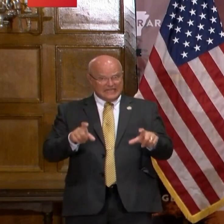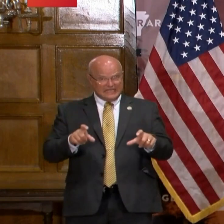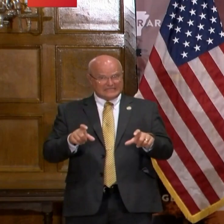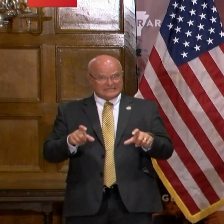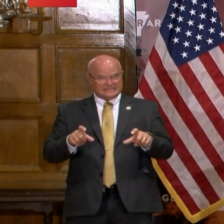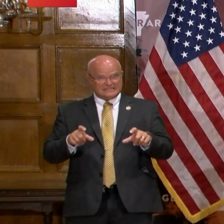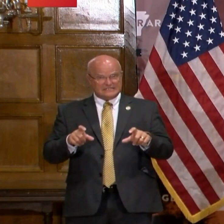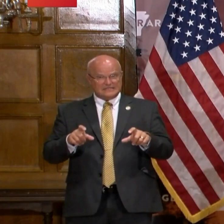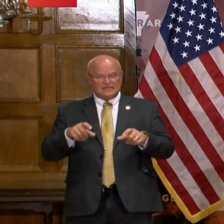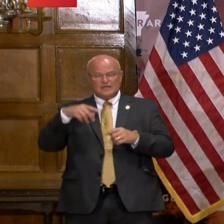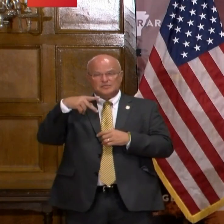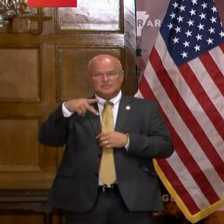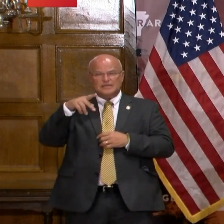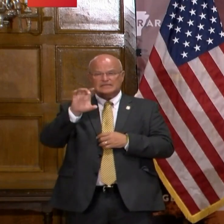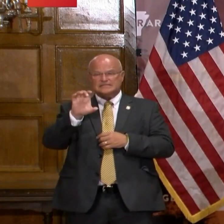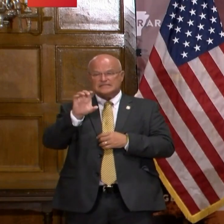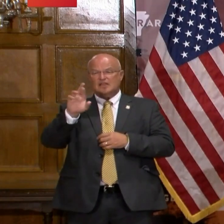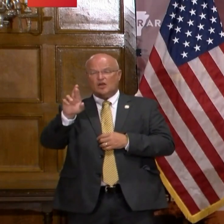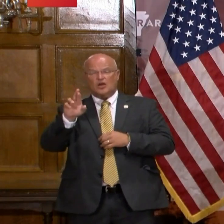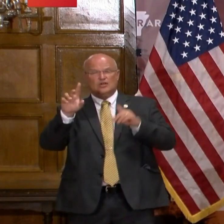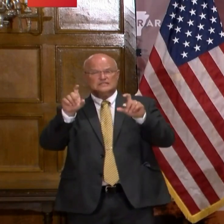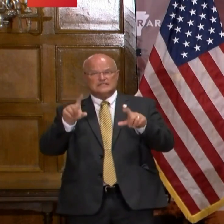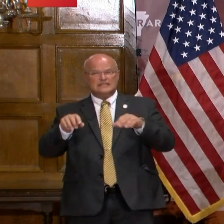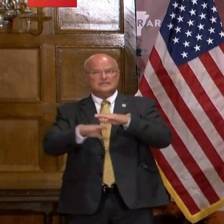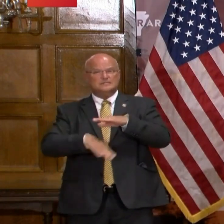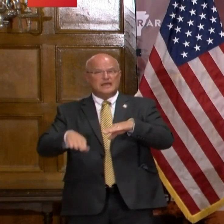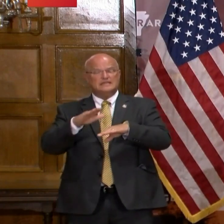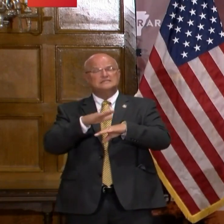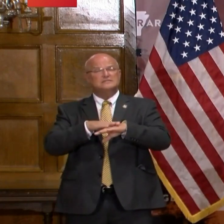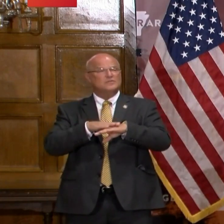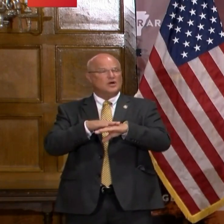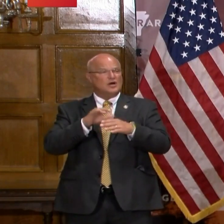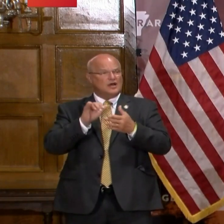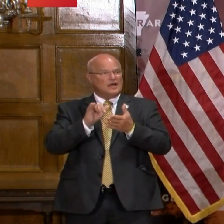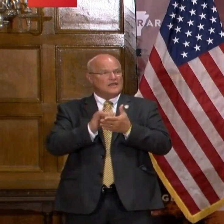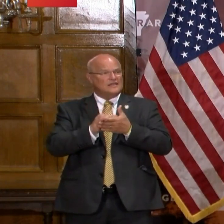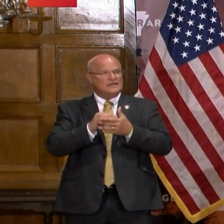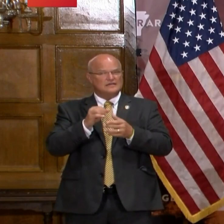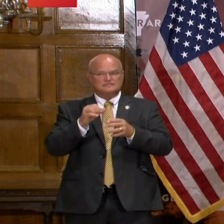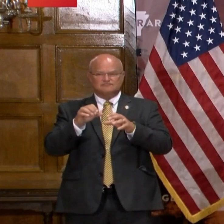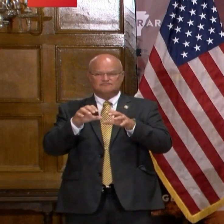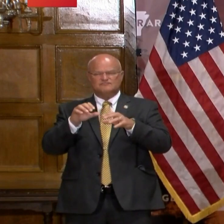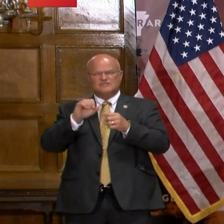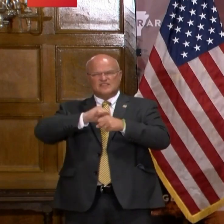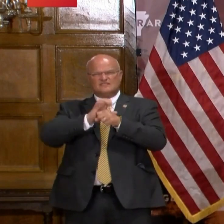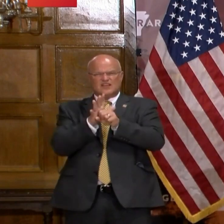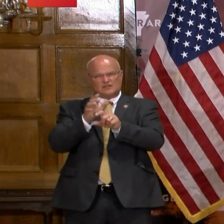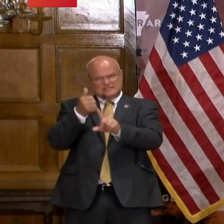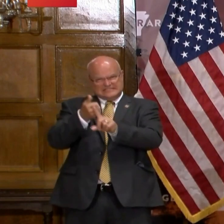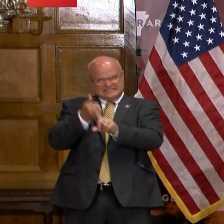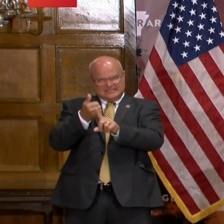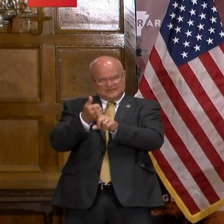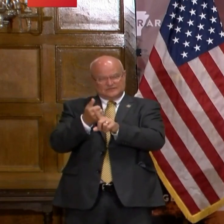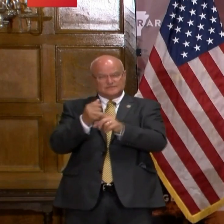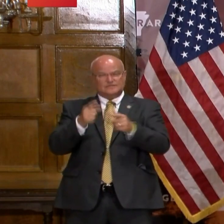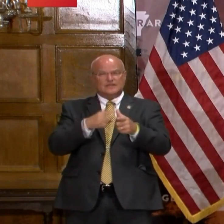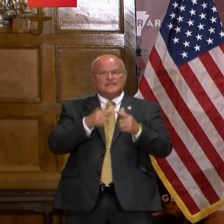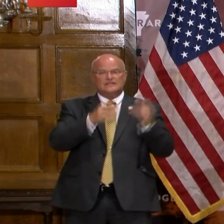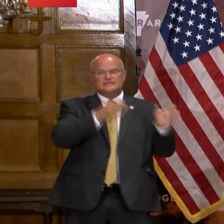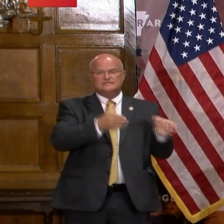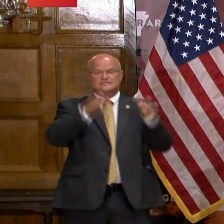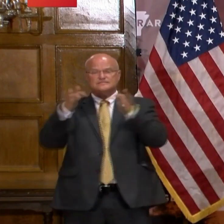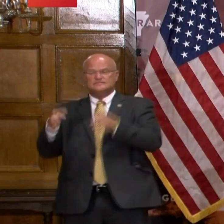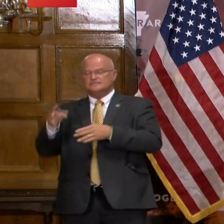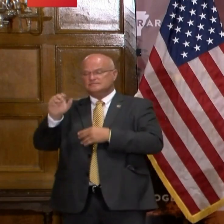are PCR tests based upon the makeup of the virus itself. And then you have